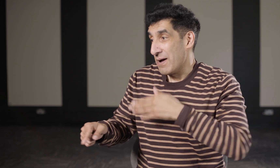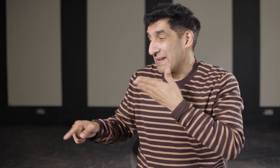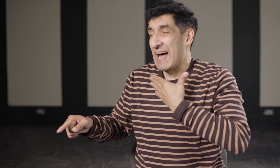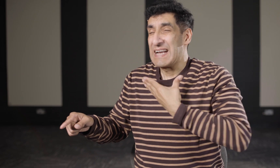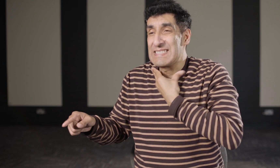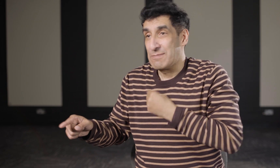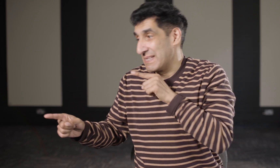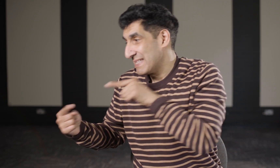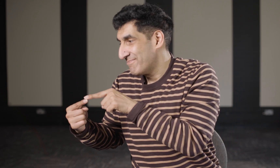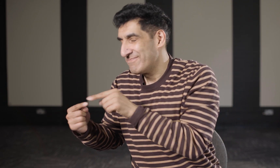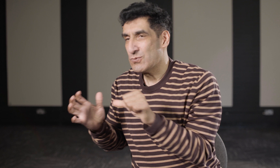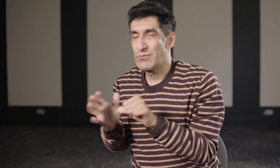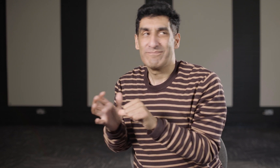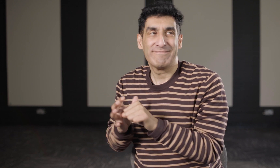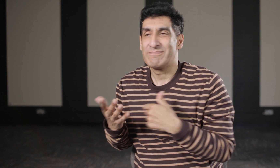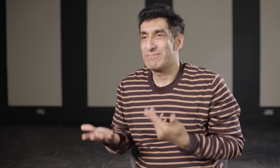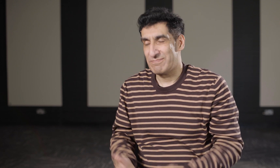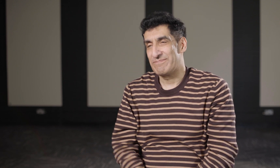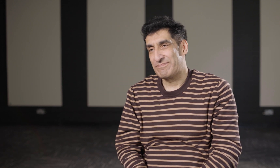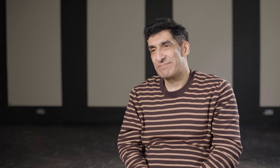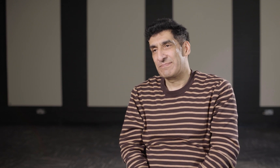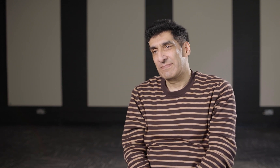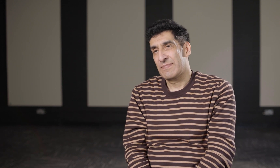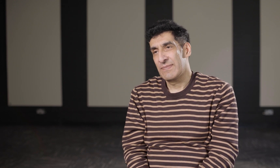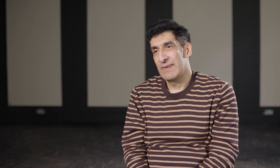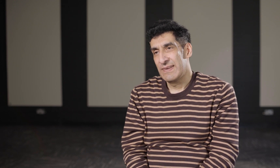more information, but it's not possible.